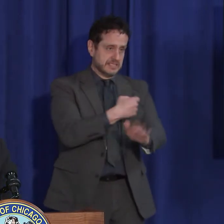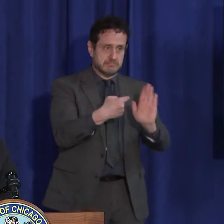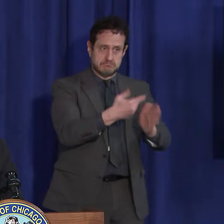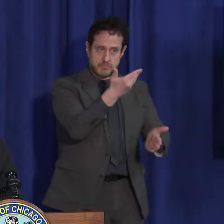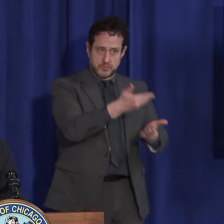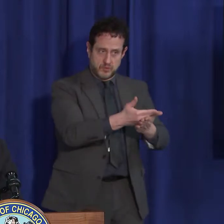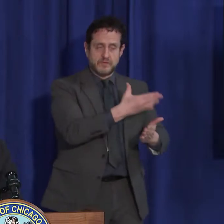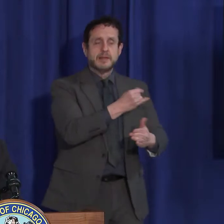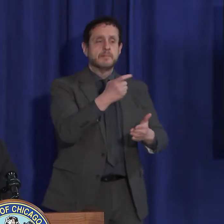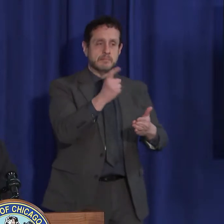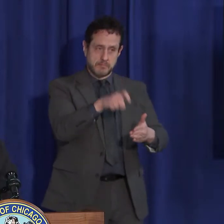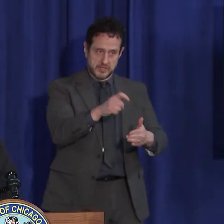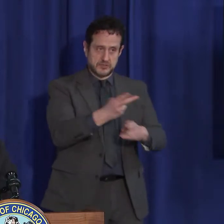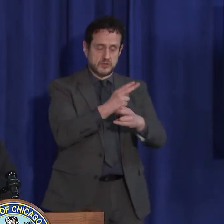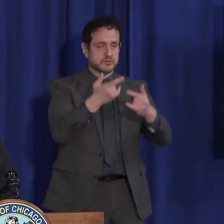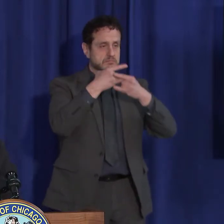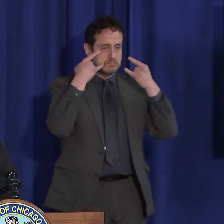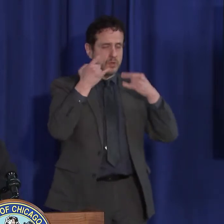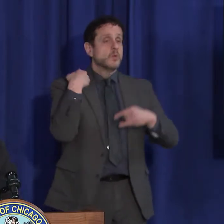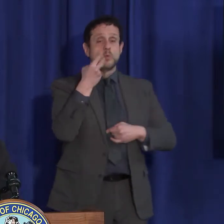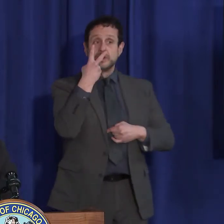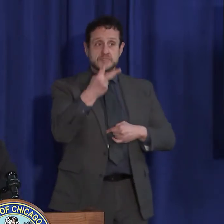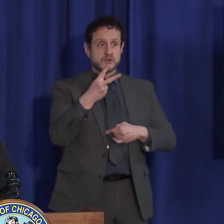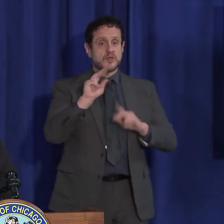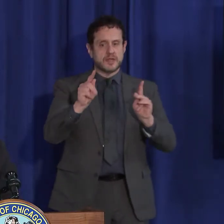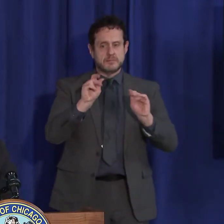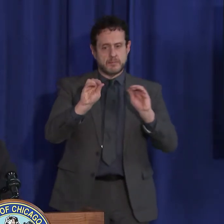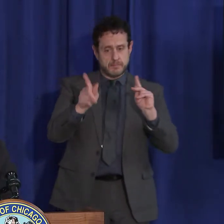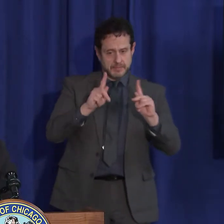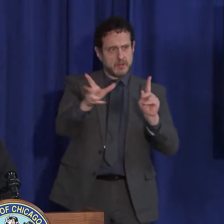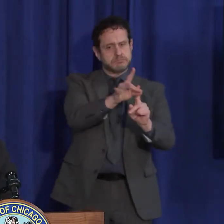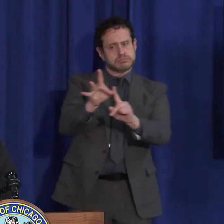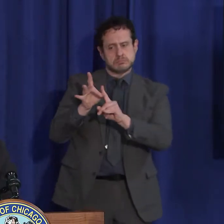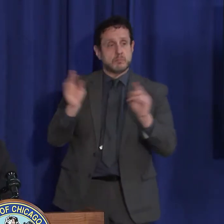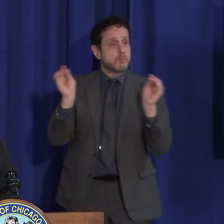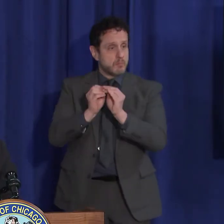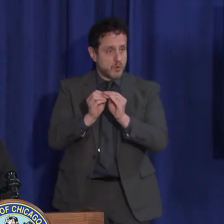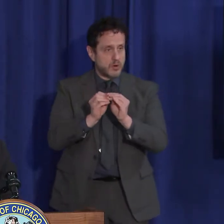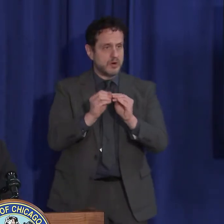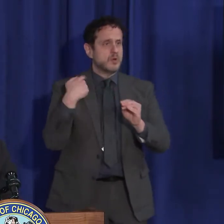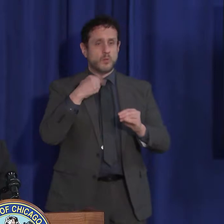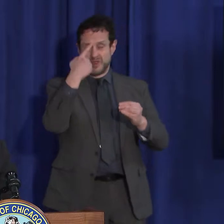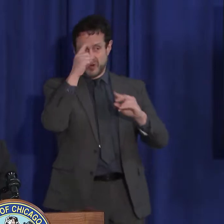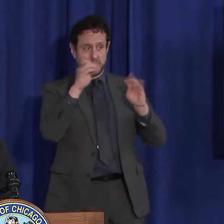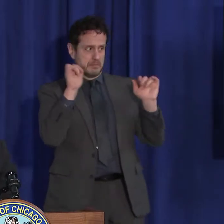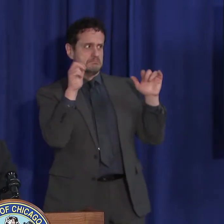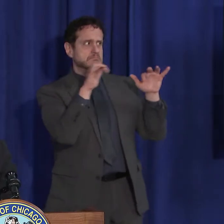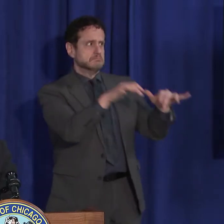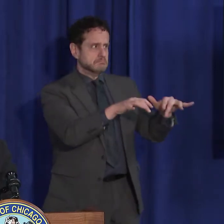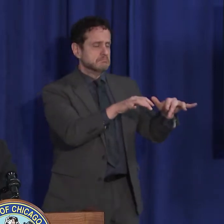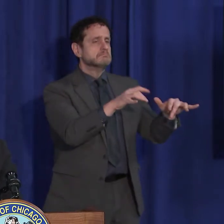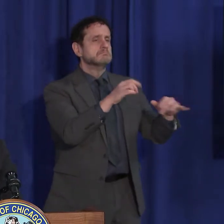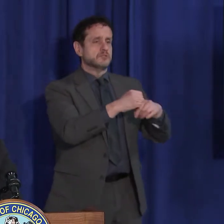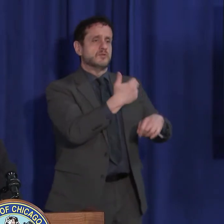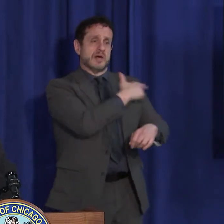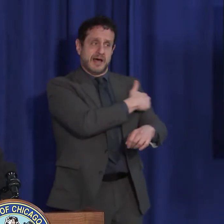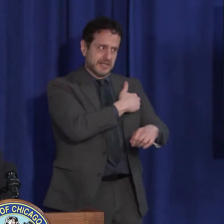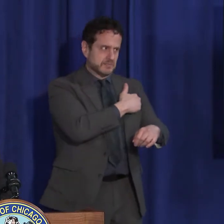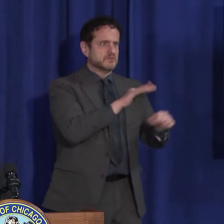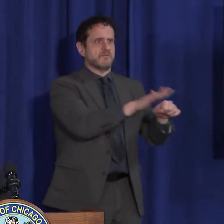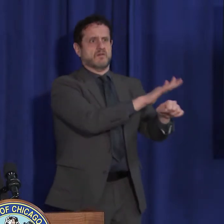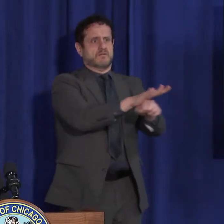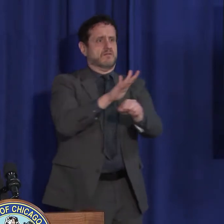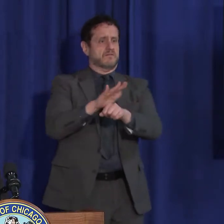explode, positivity rates skyrocket, and we feared a crushing new burden on our healthcare